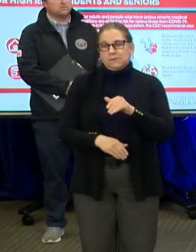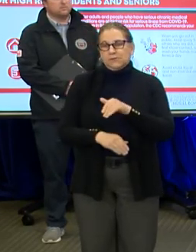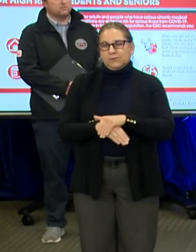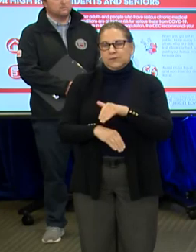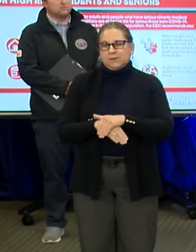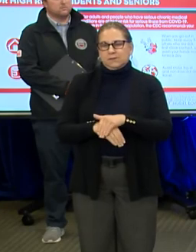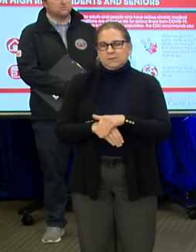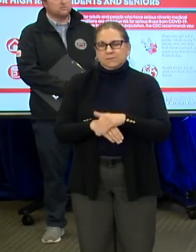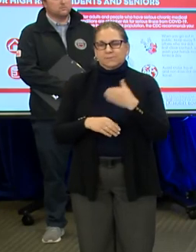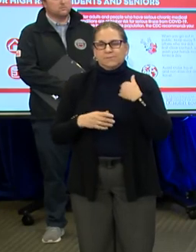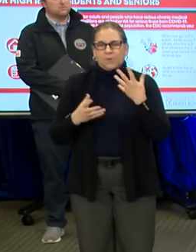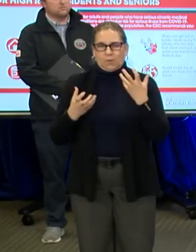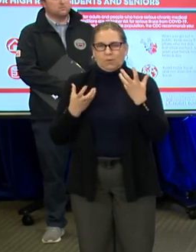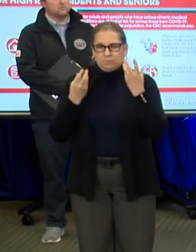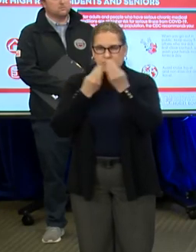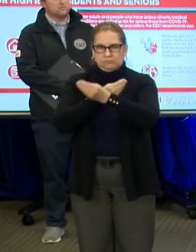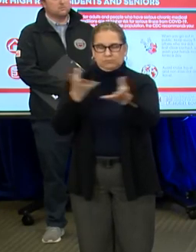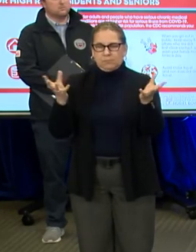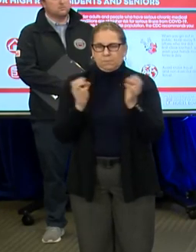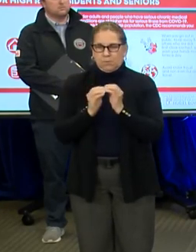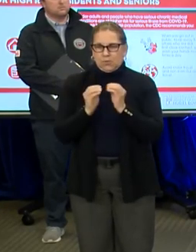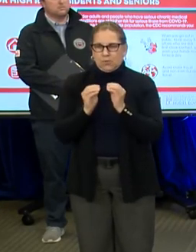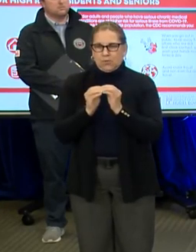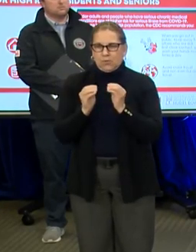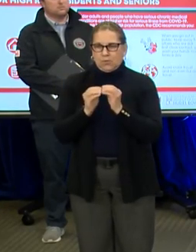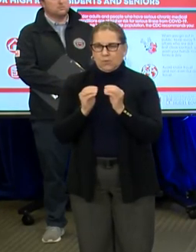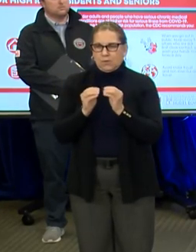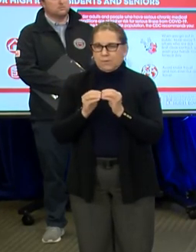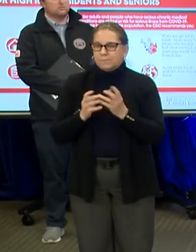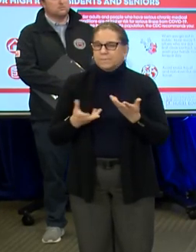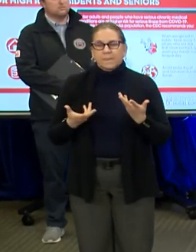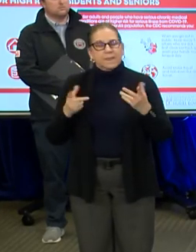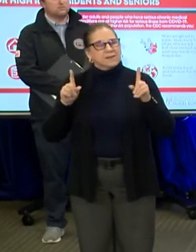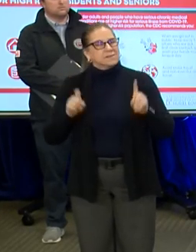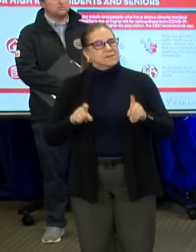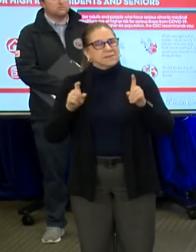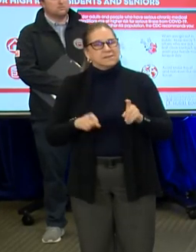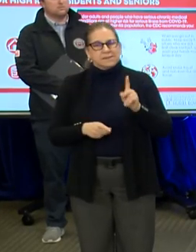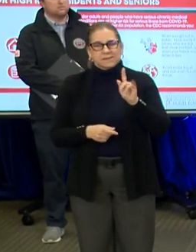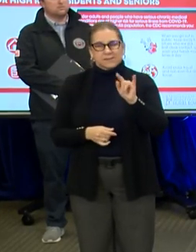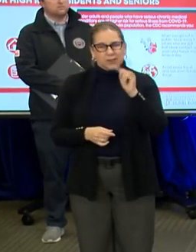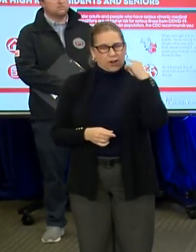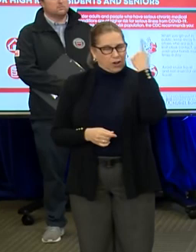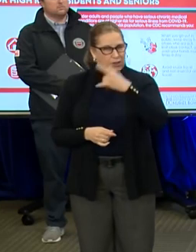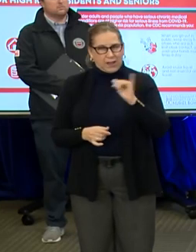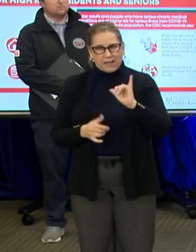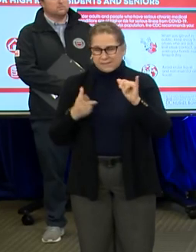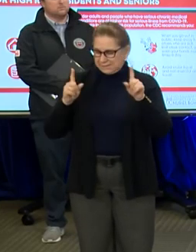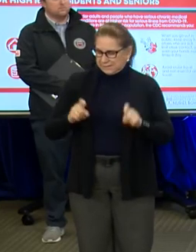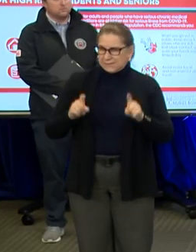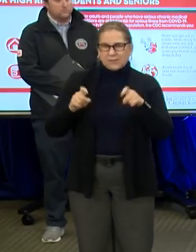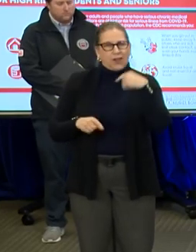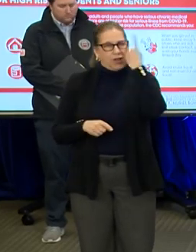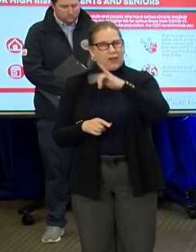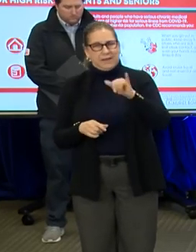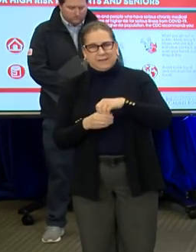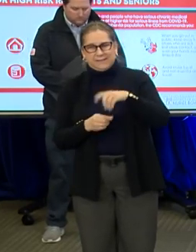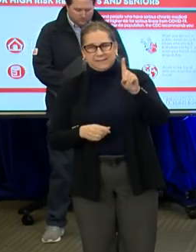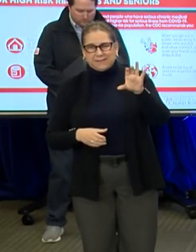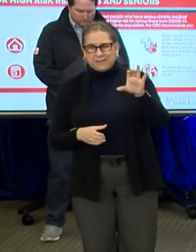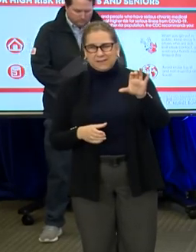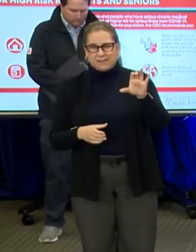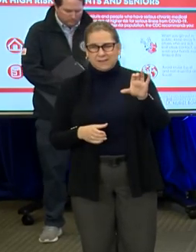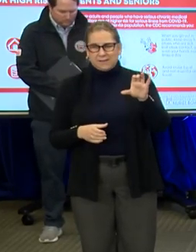what testing looks like in D.C., where we stand with procuring supplies, and how we're working together